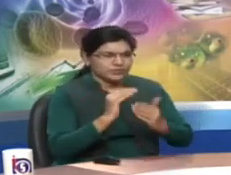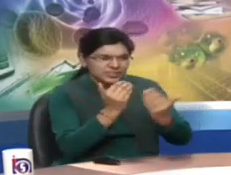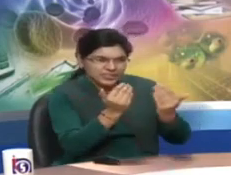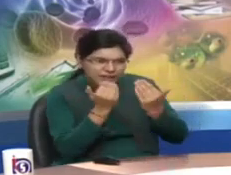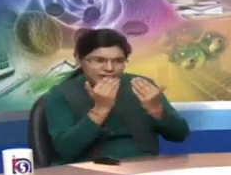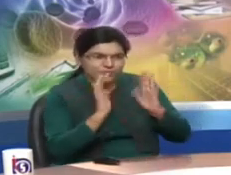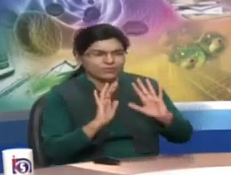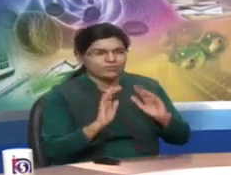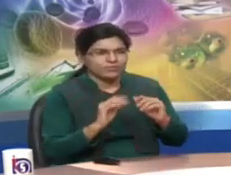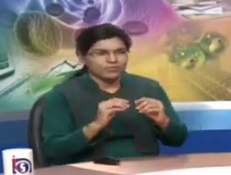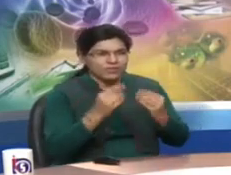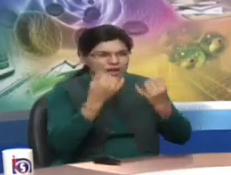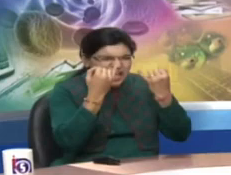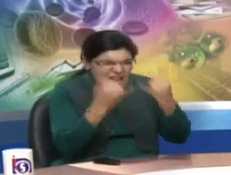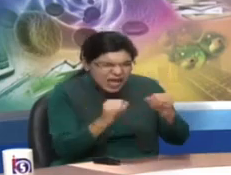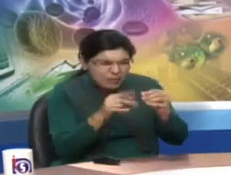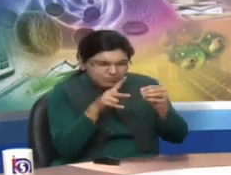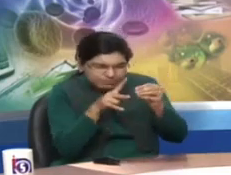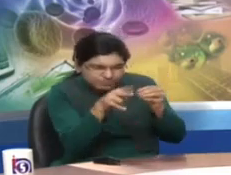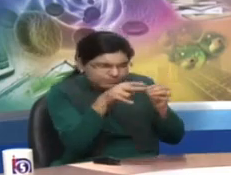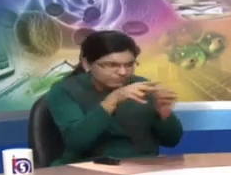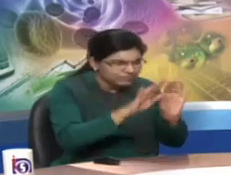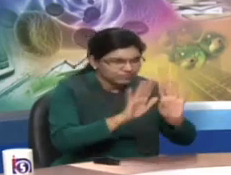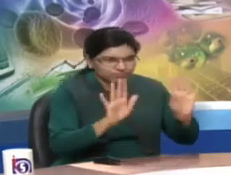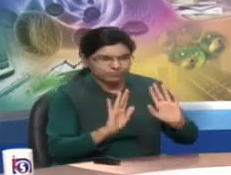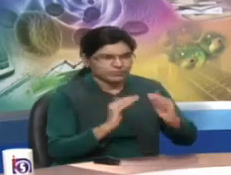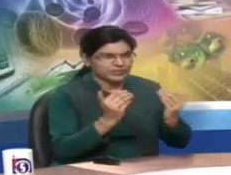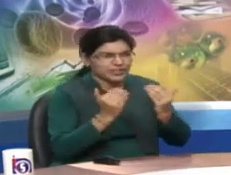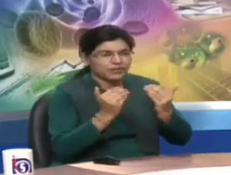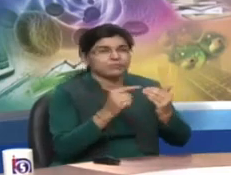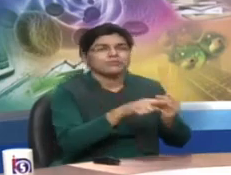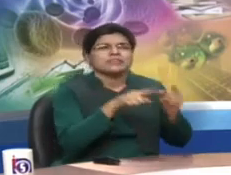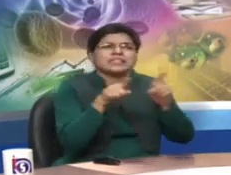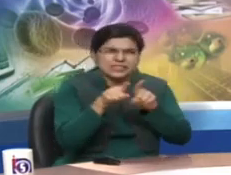healthy when there is a fuss in my house.